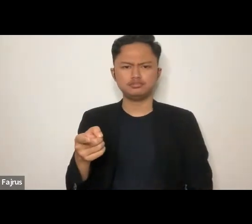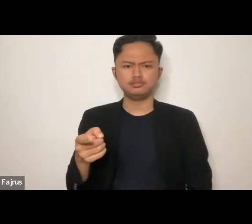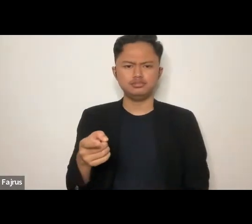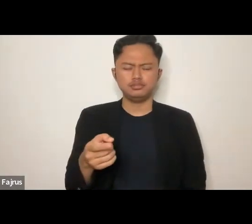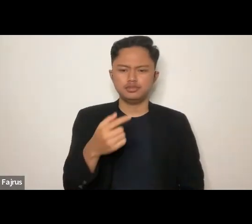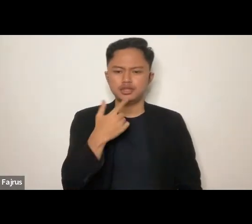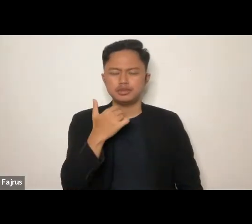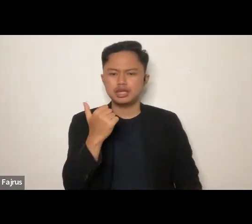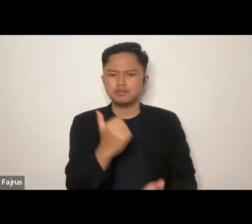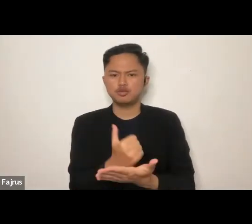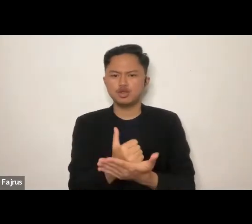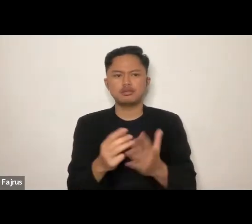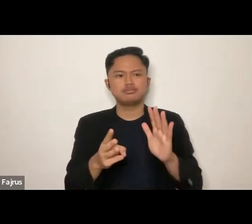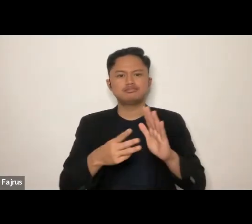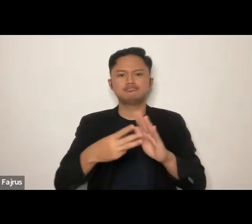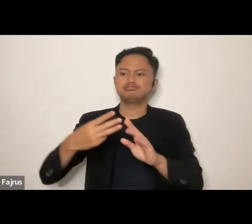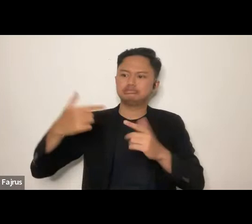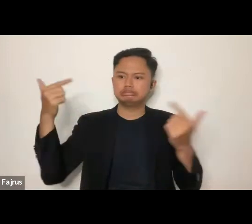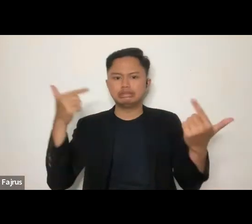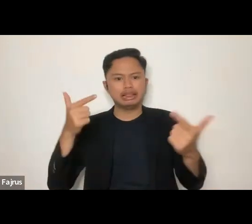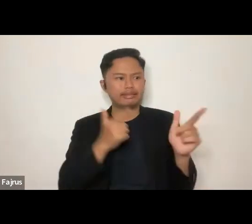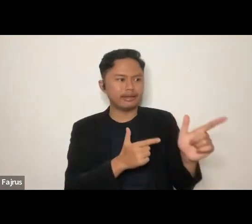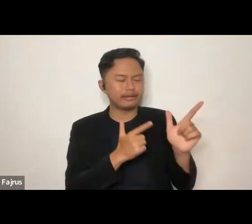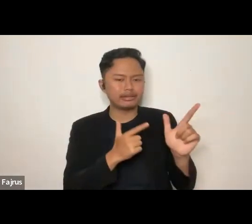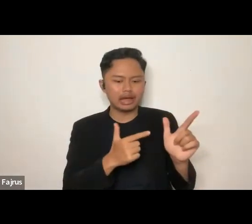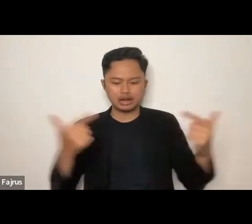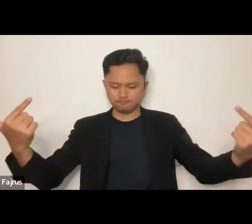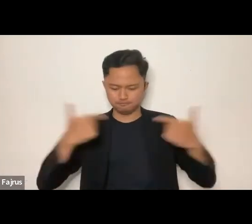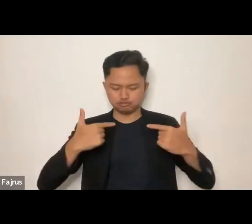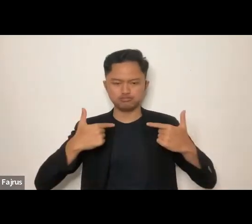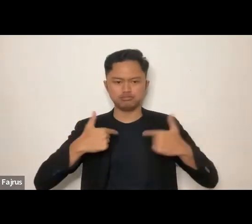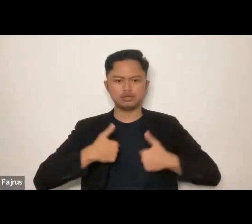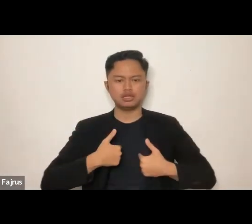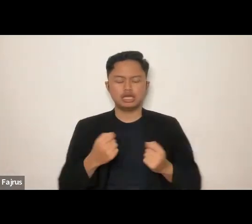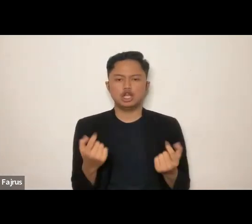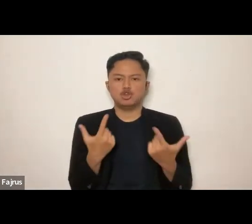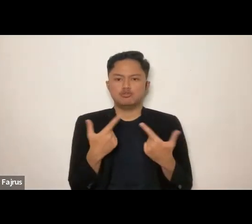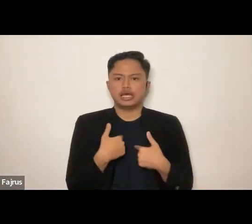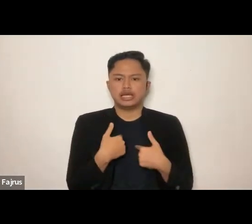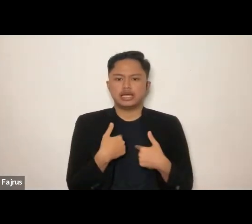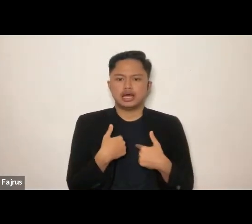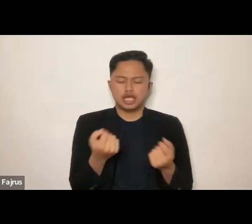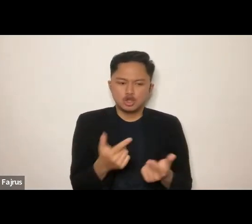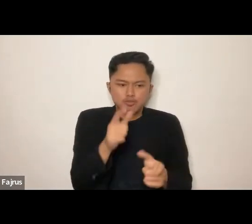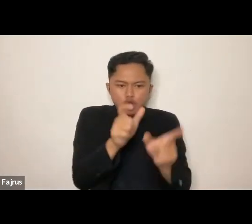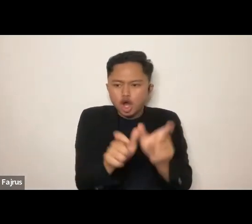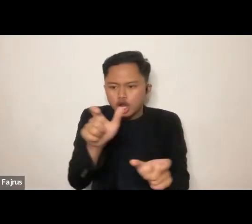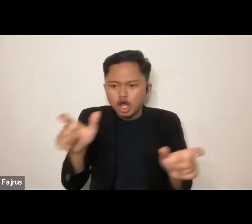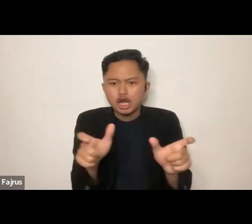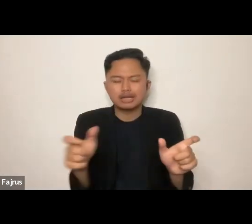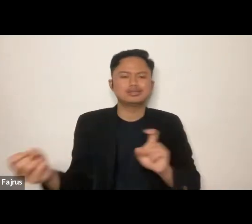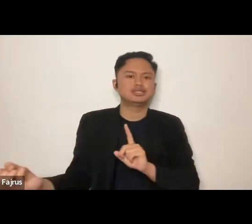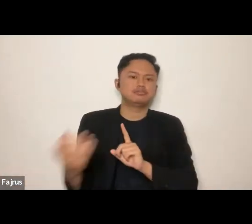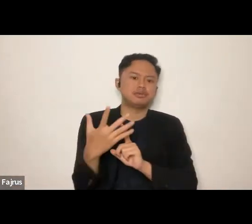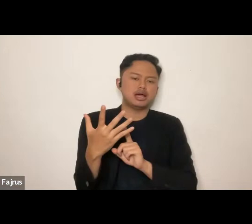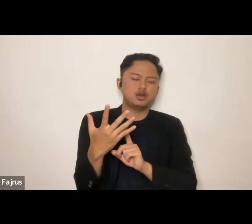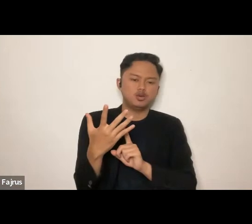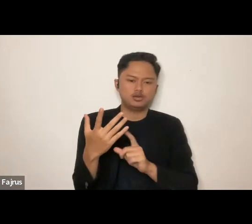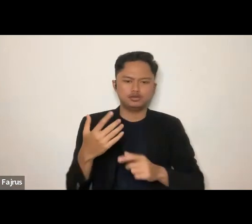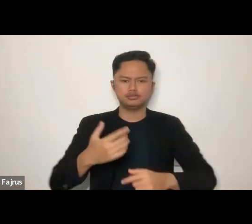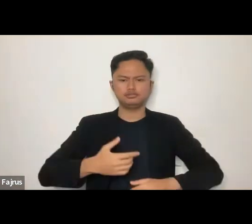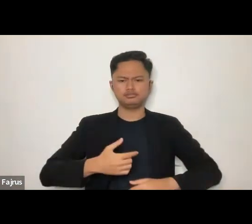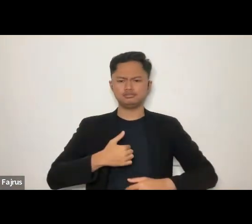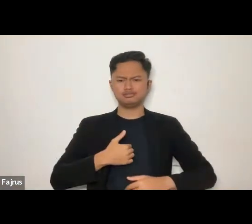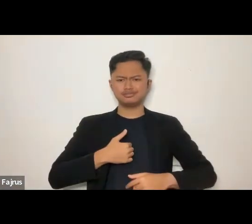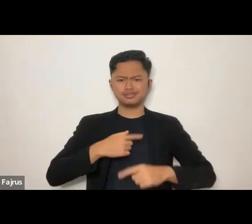military operation that affecting my life, my people's life. And I'm called that I'm